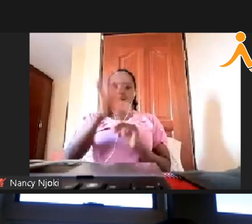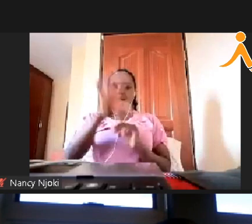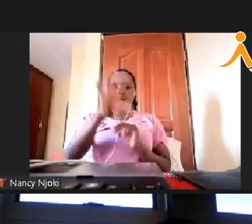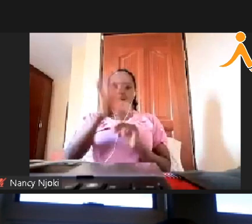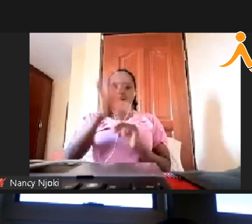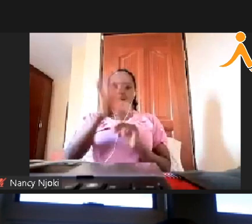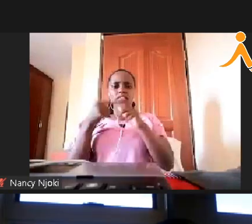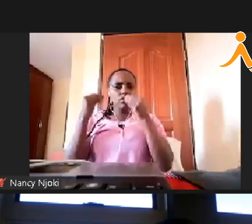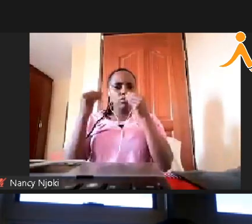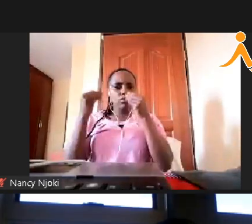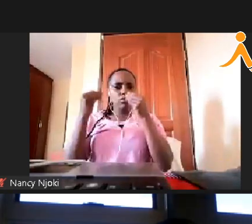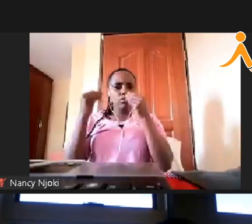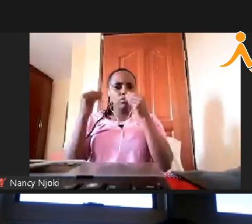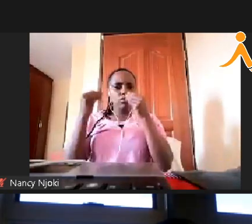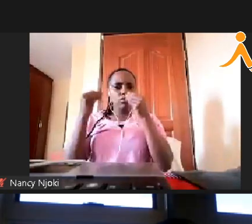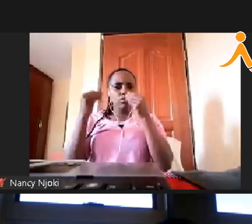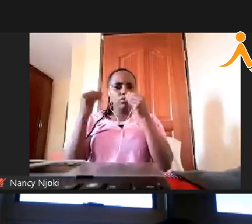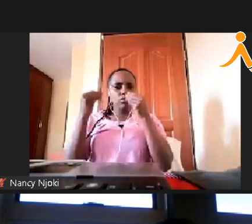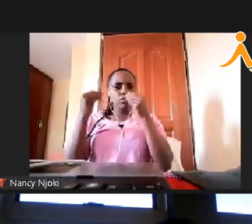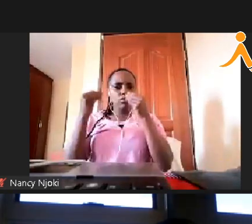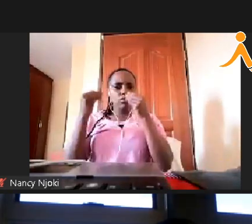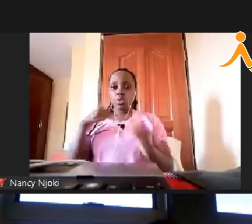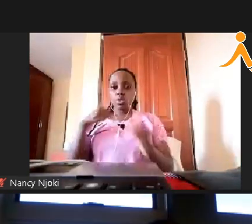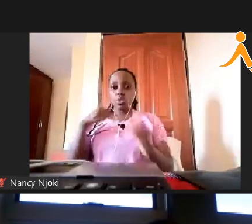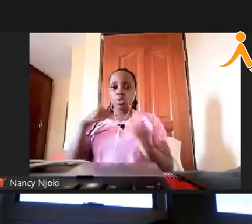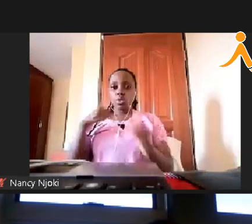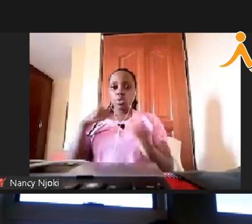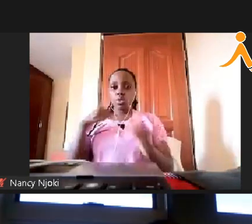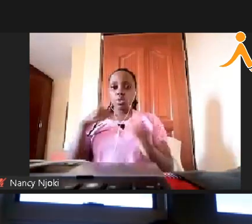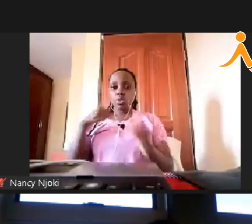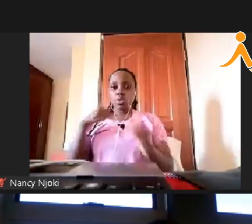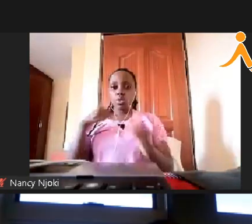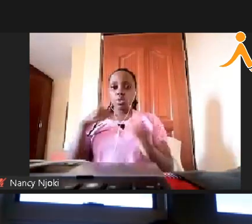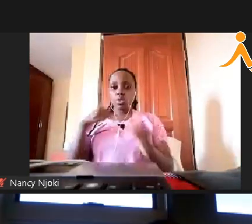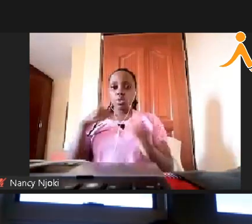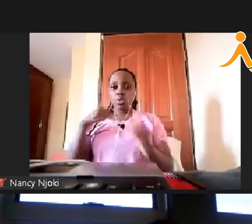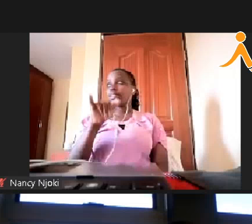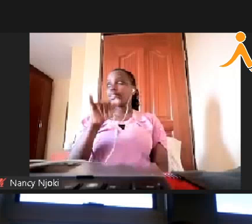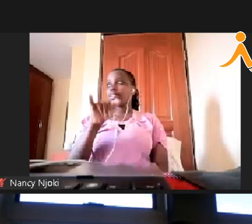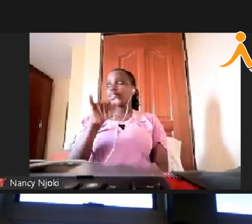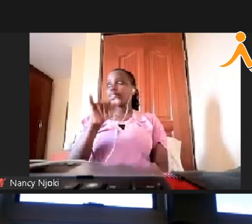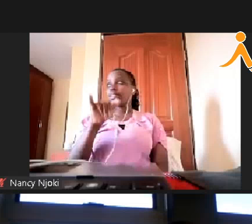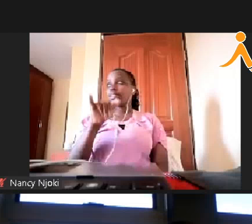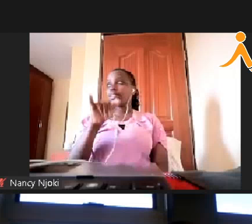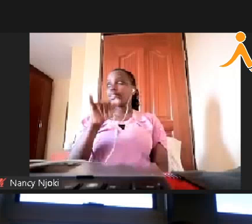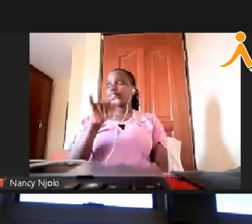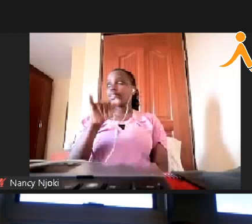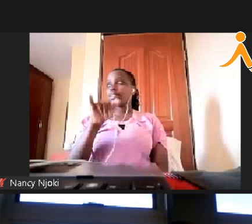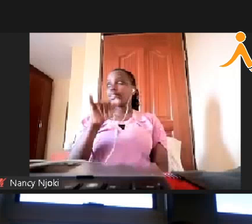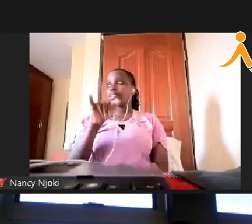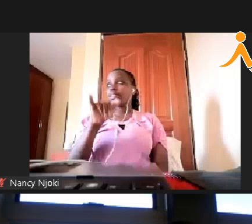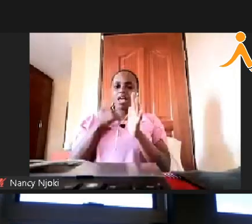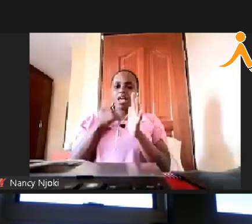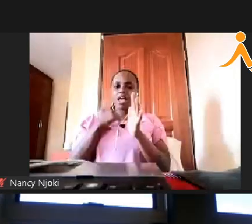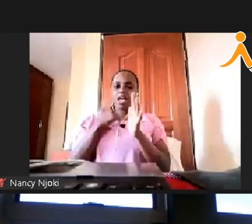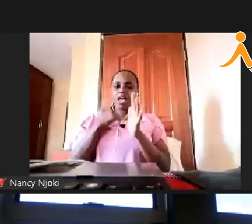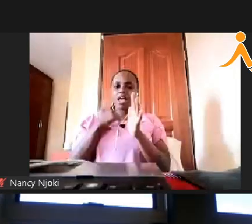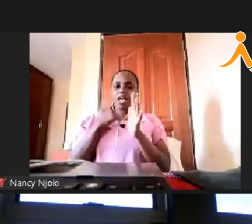it submitted. So thank you very much for sharing. In some instances, we have organizations, civil society